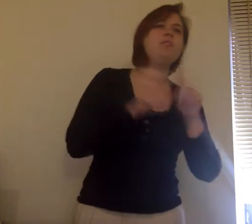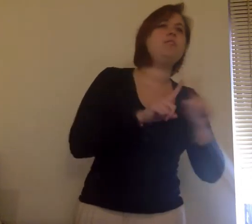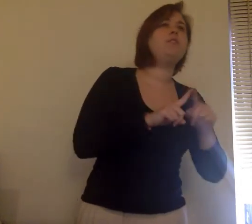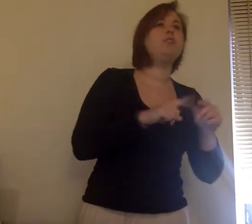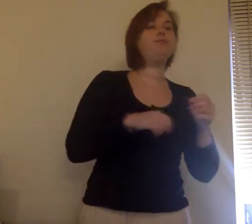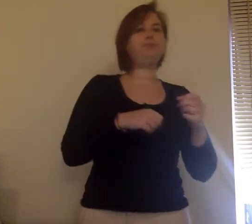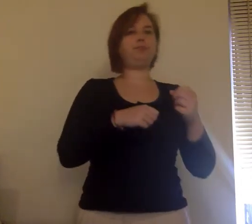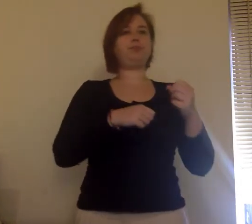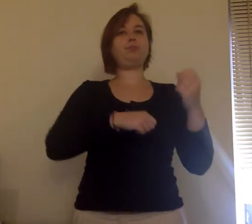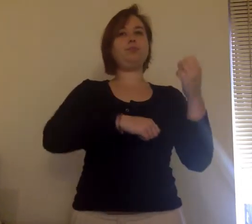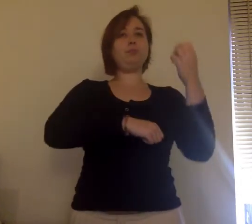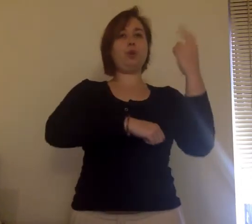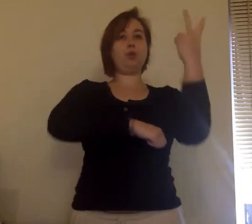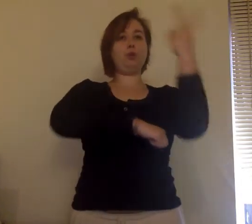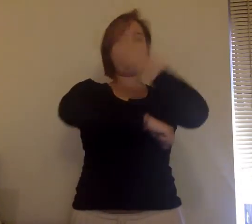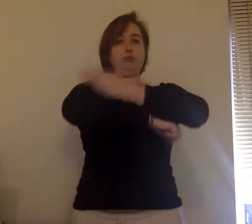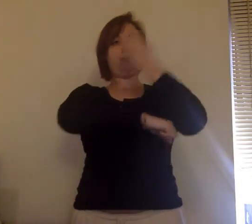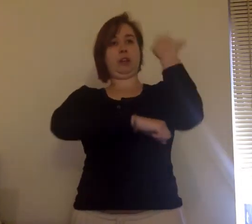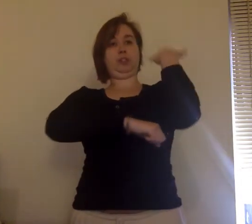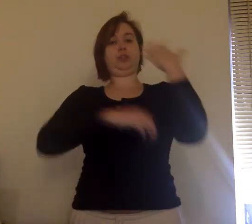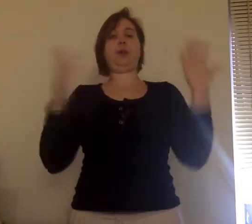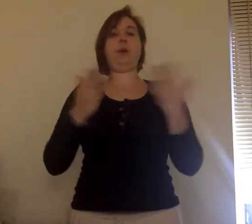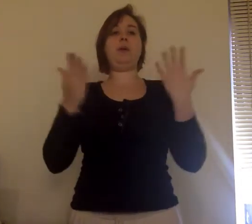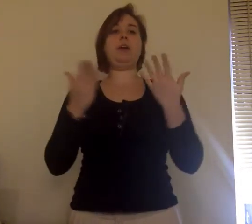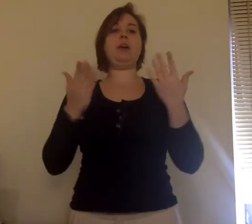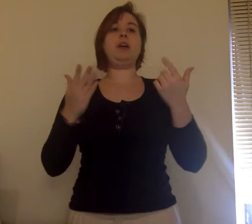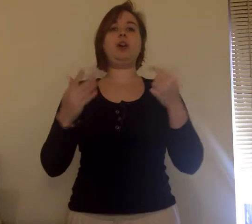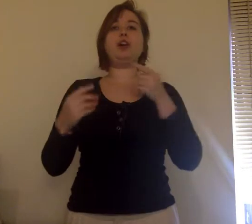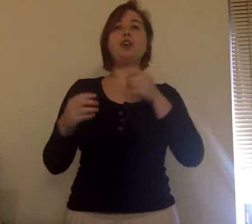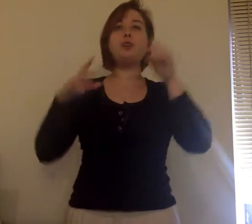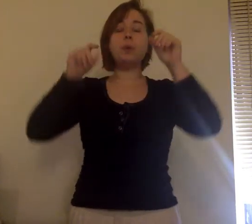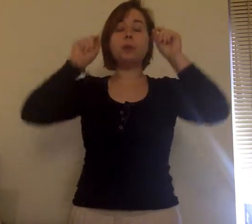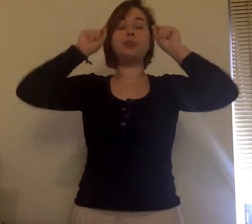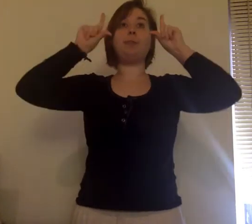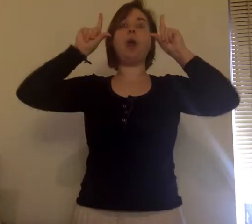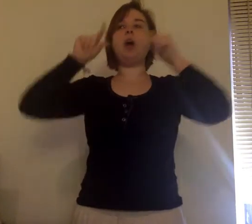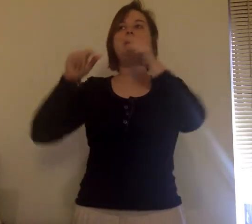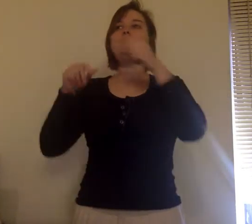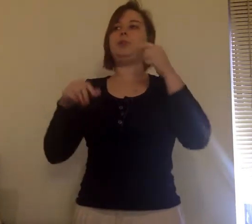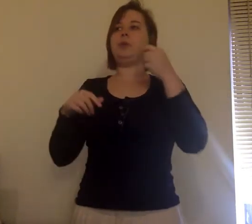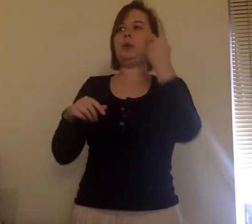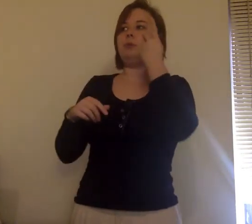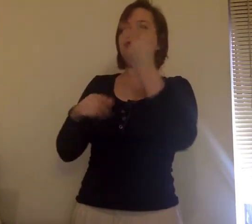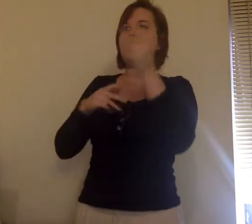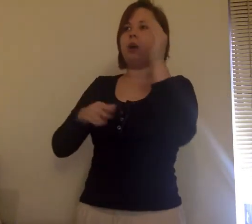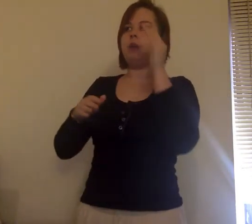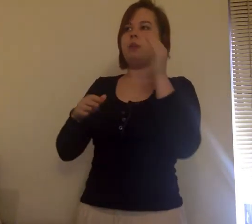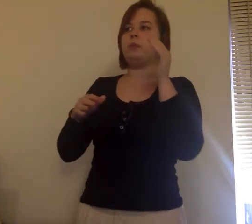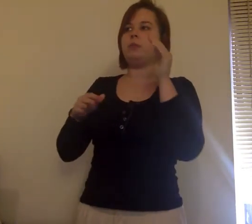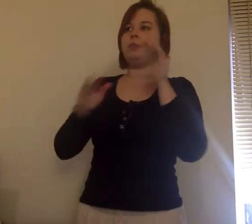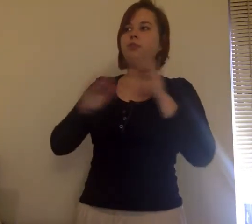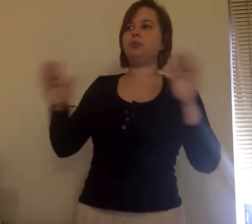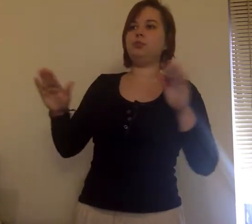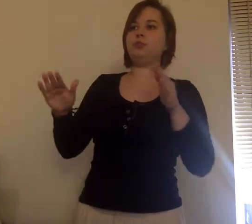some children living on the streets. This is what one child told us. I wish I was